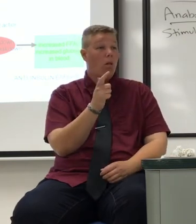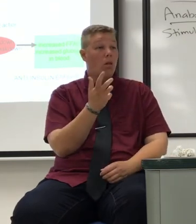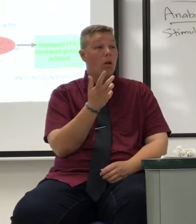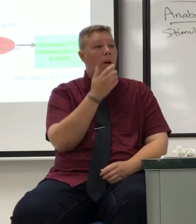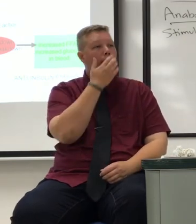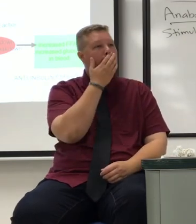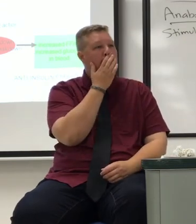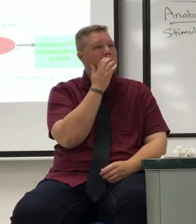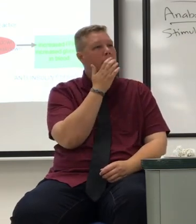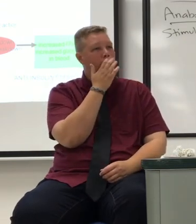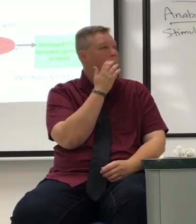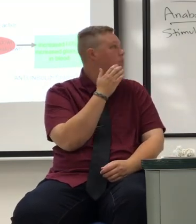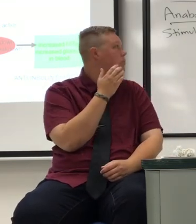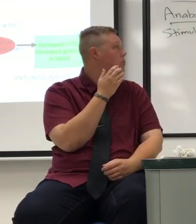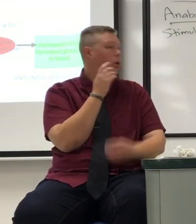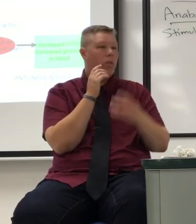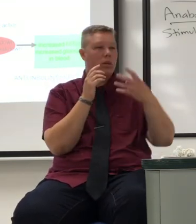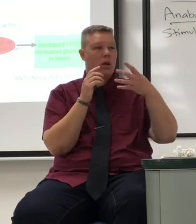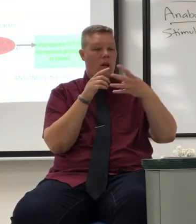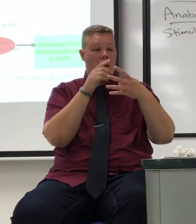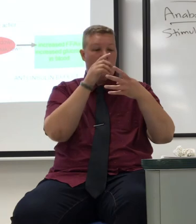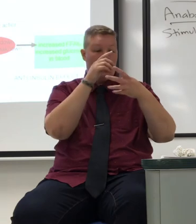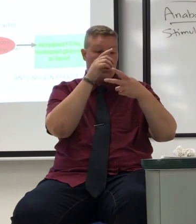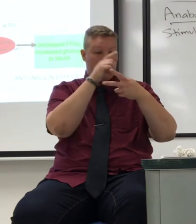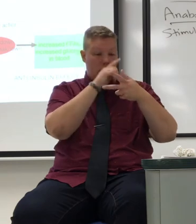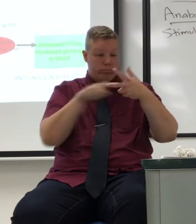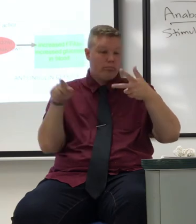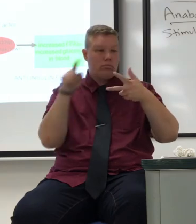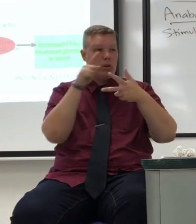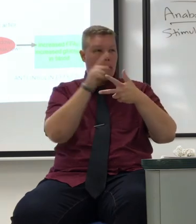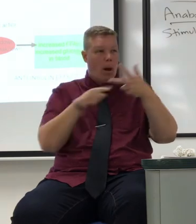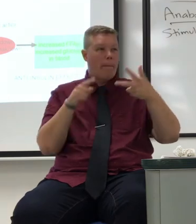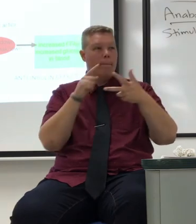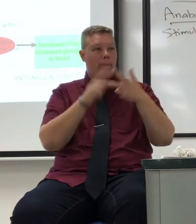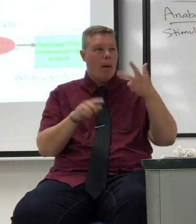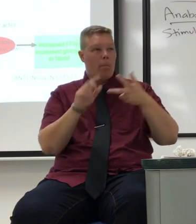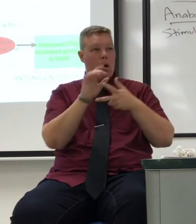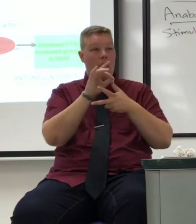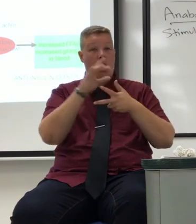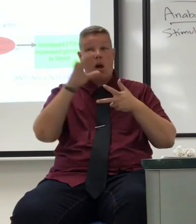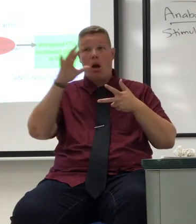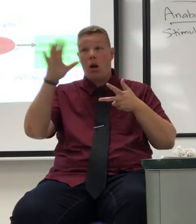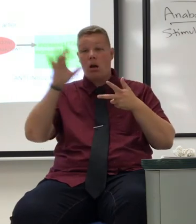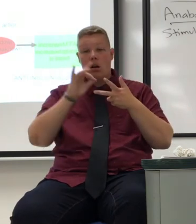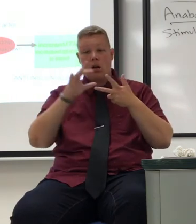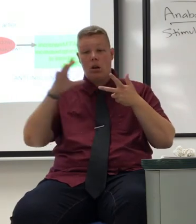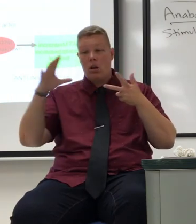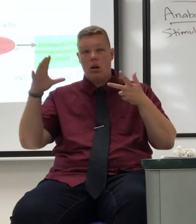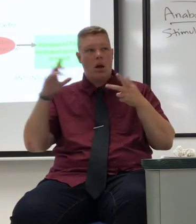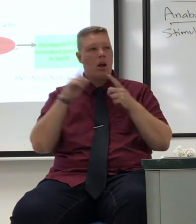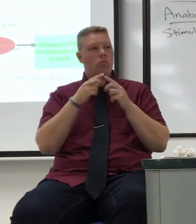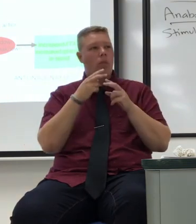imagine, break it off, break it off, break it off. That process is called lipolysis.